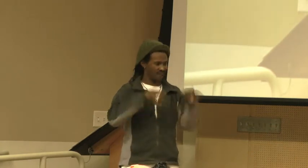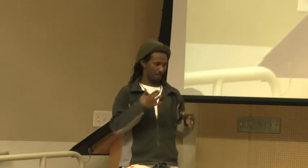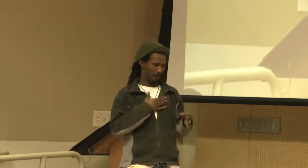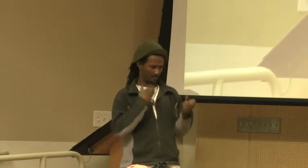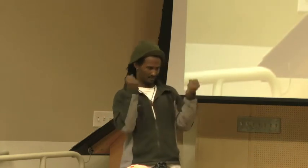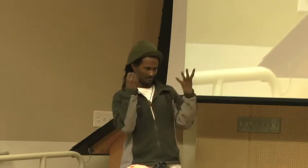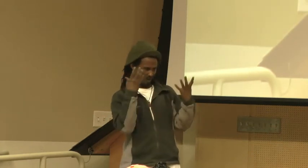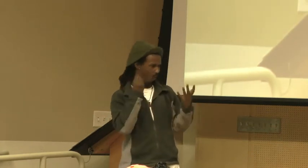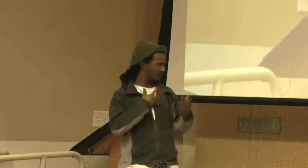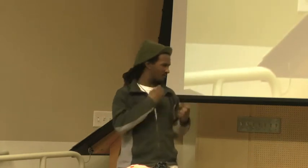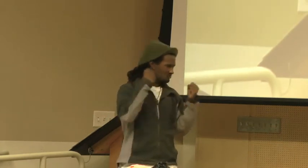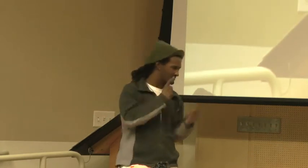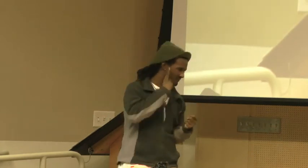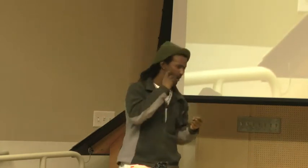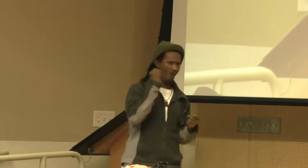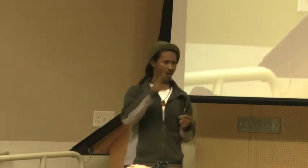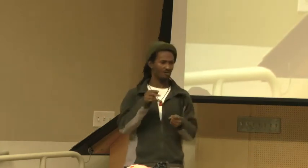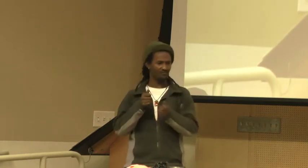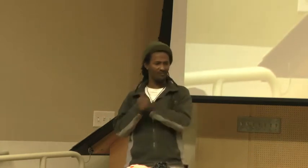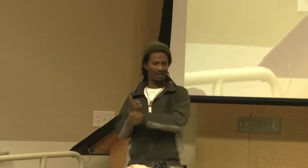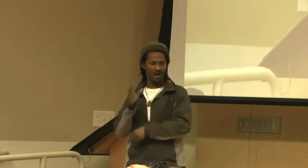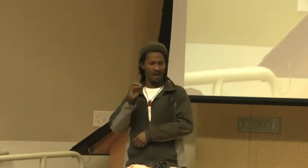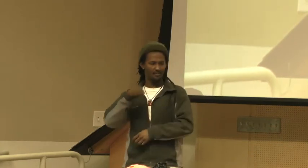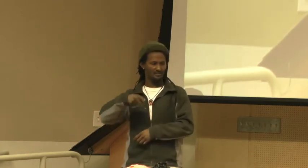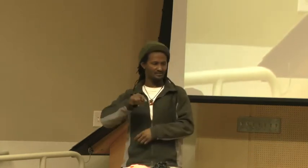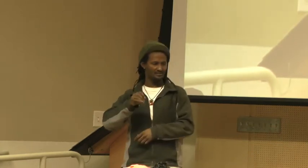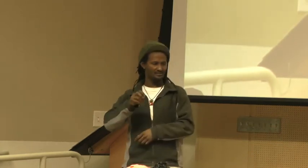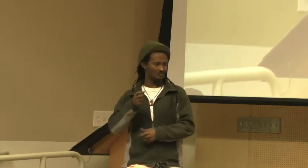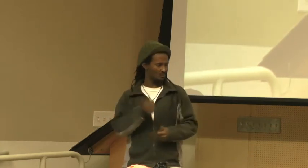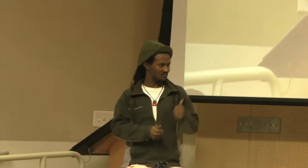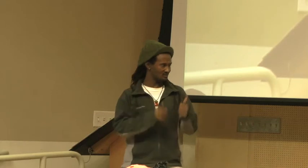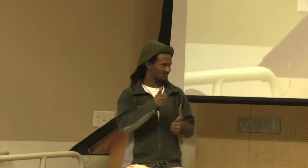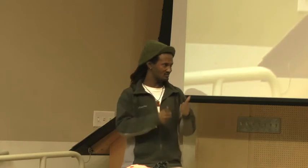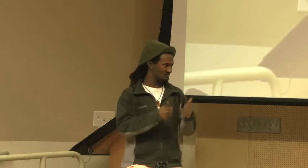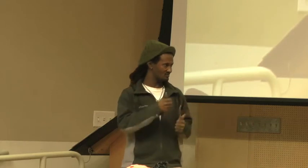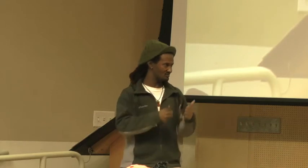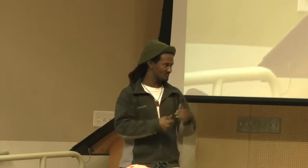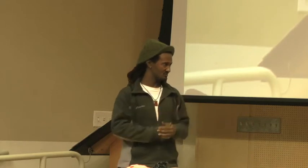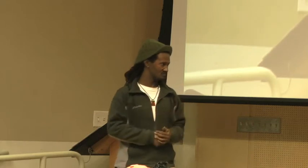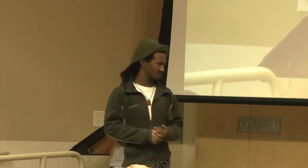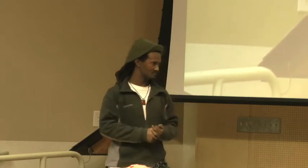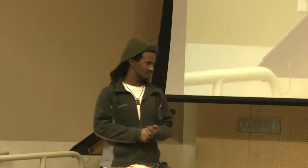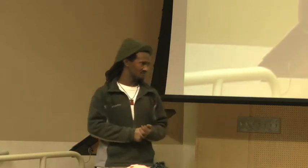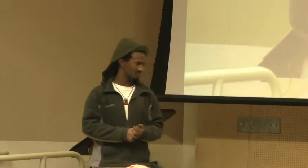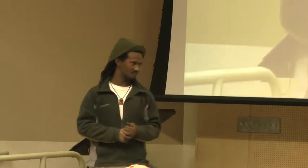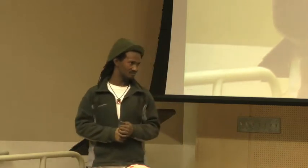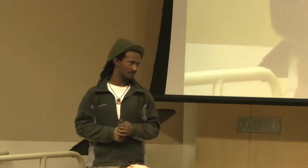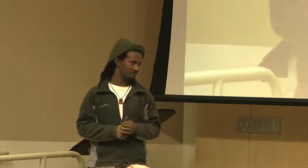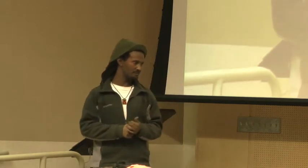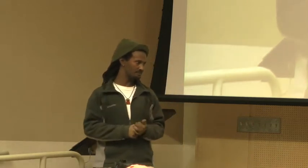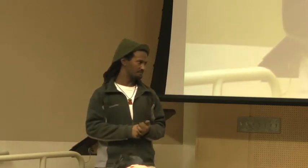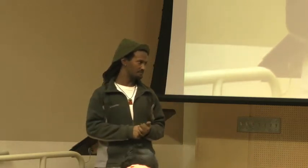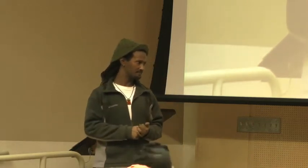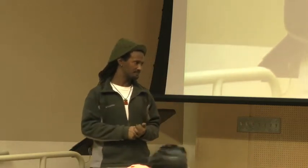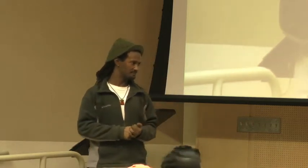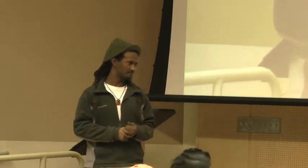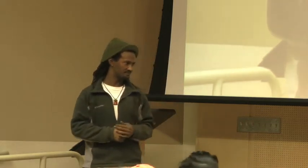me my response, was D. They didn't, I mean, there was no turnaround, it was just so quick. So I'm not understanding exactly how